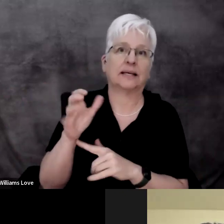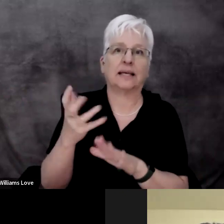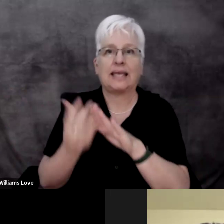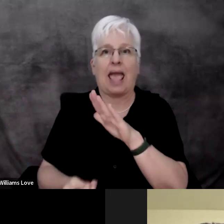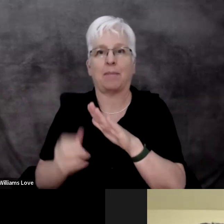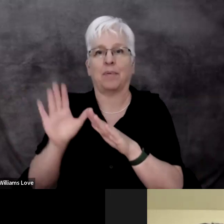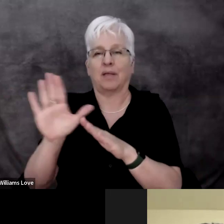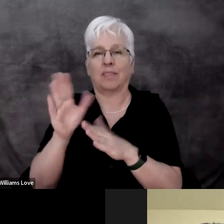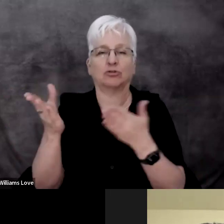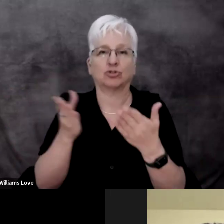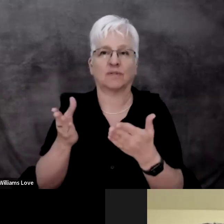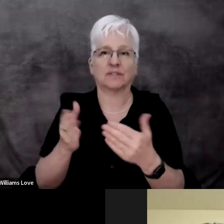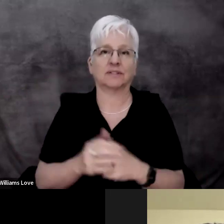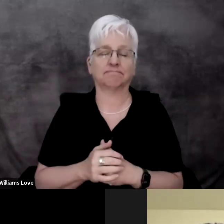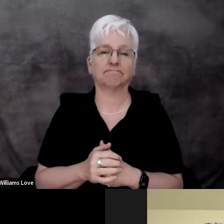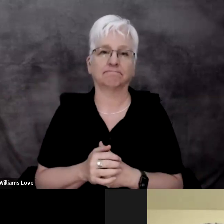today.